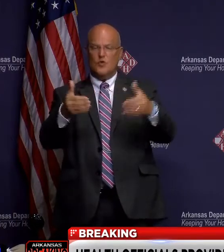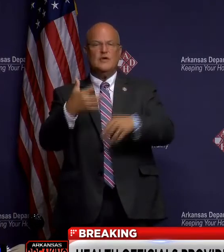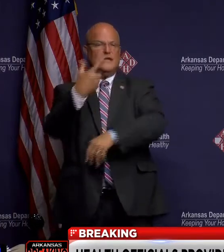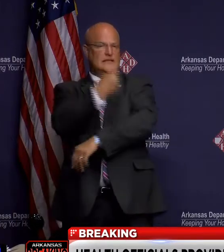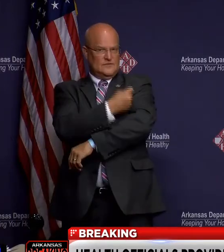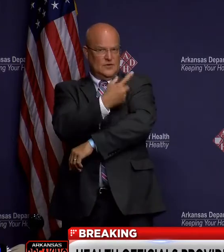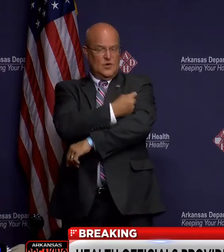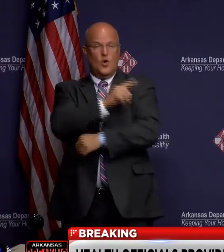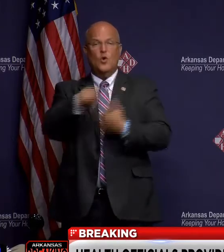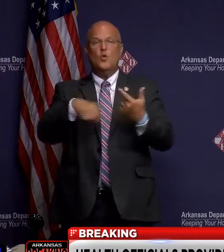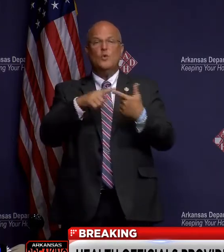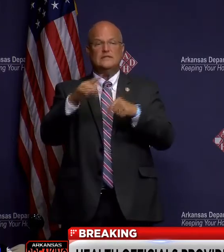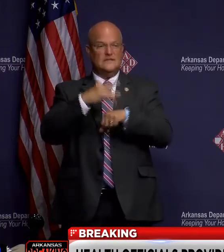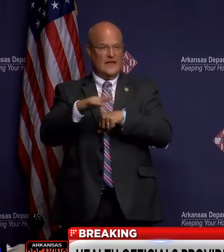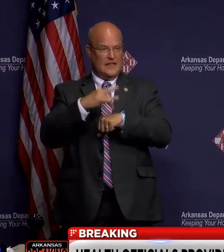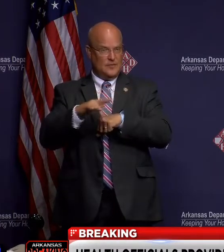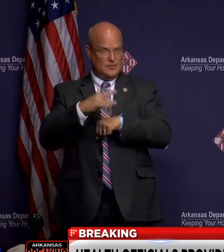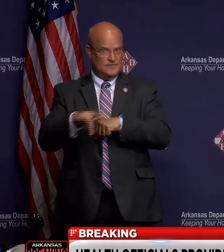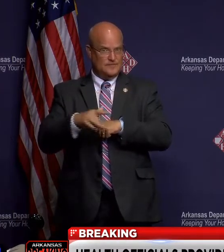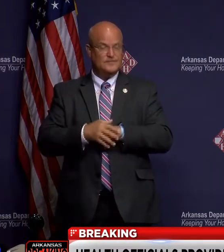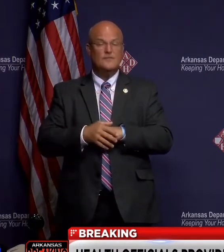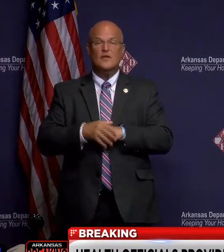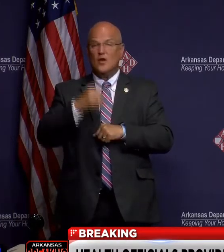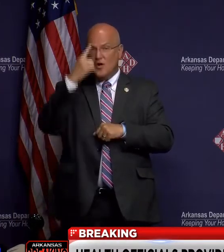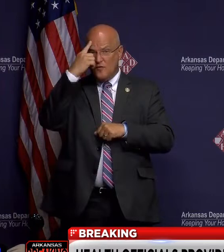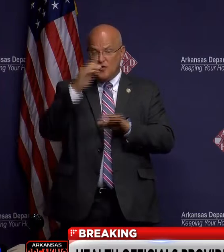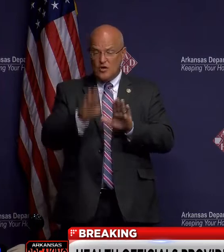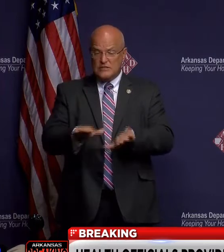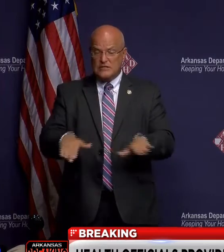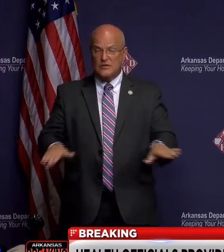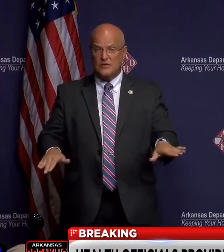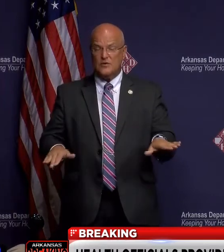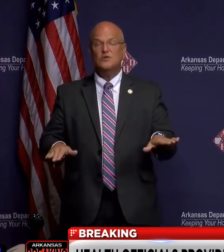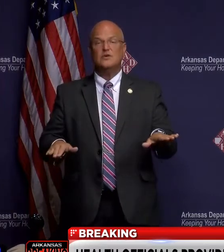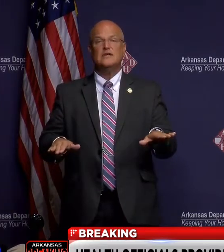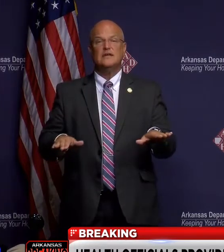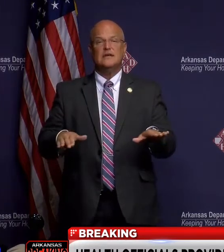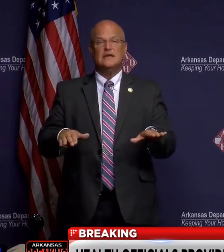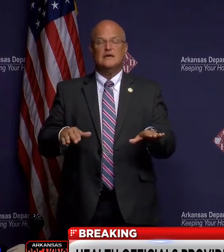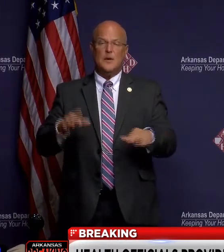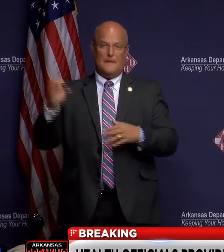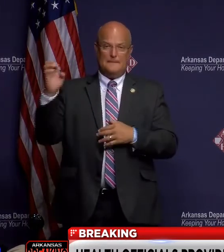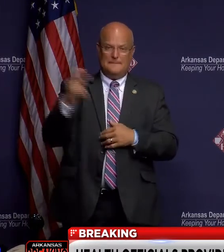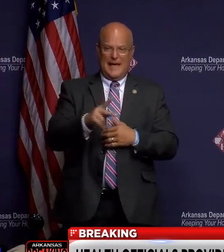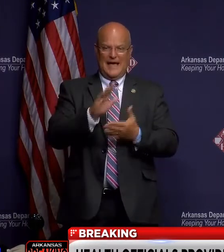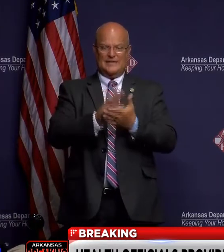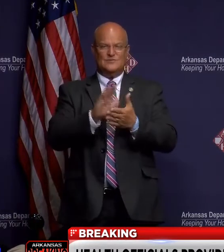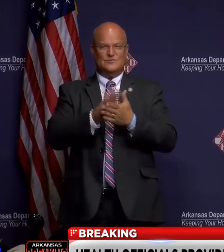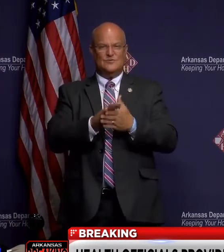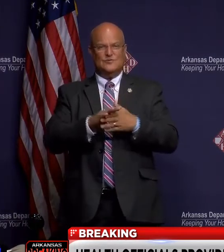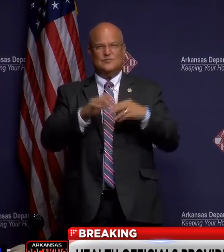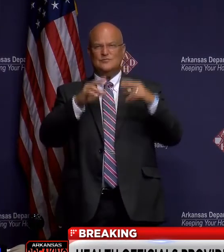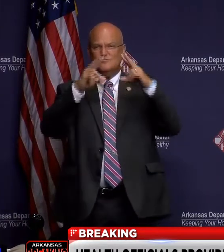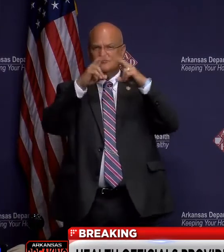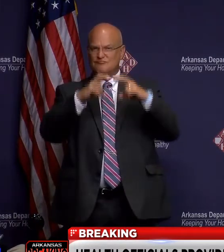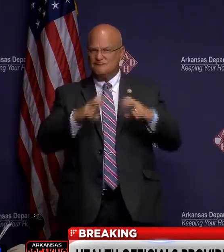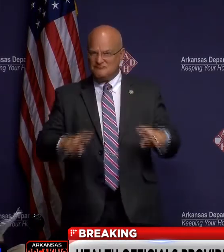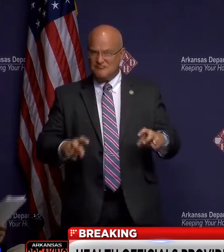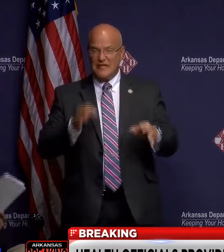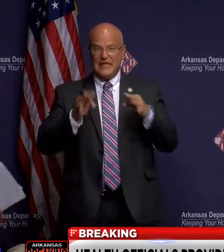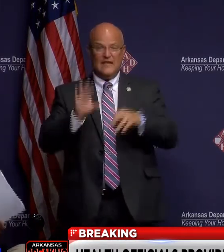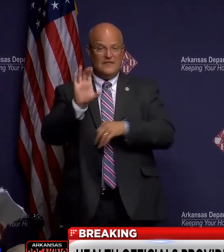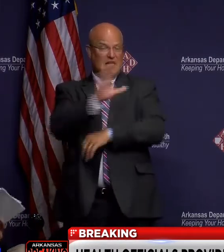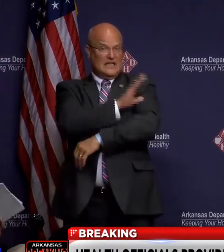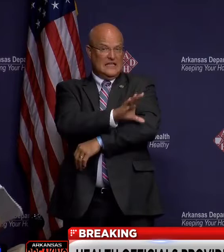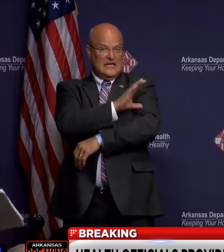one whenever it's available. And for children who are getting their back-to-school exams, if their